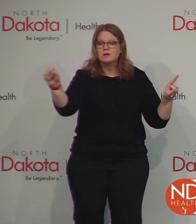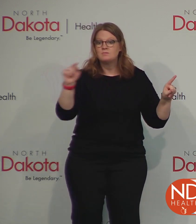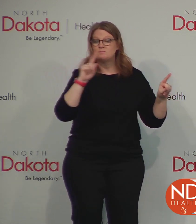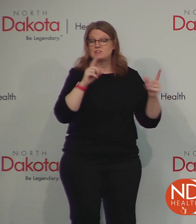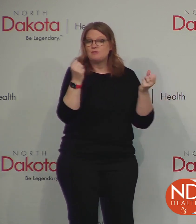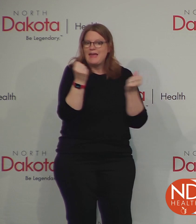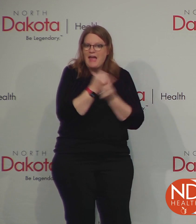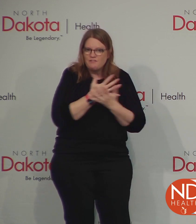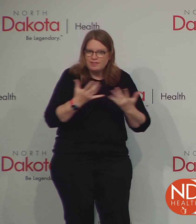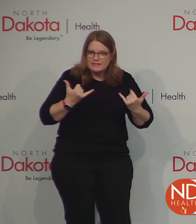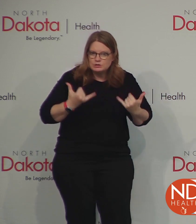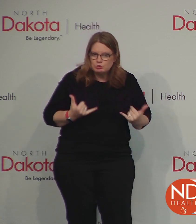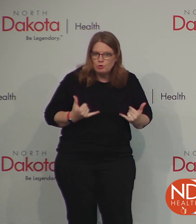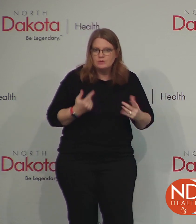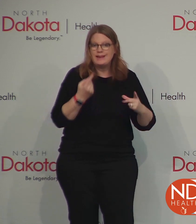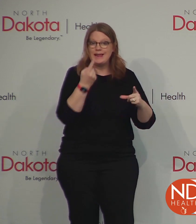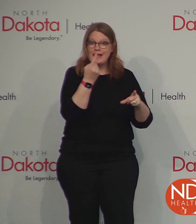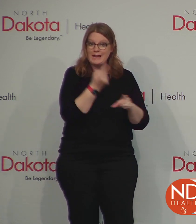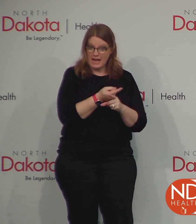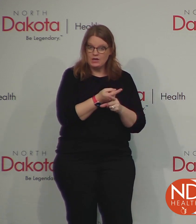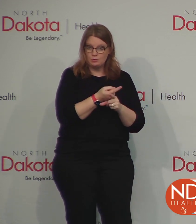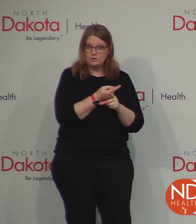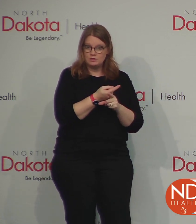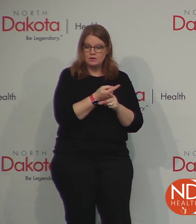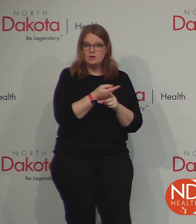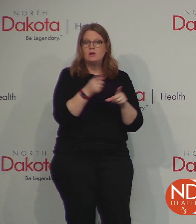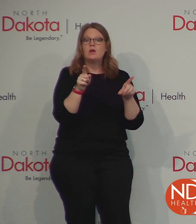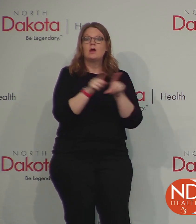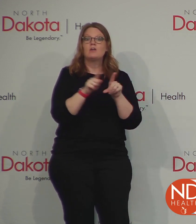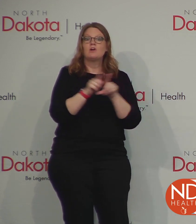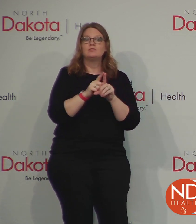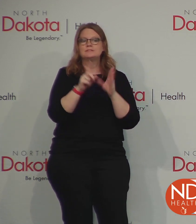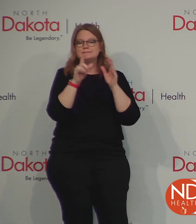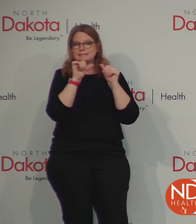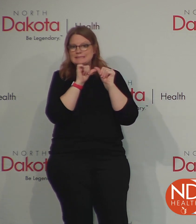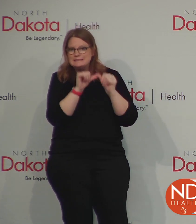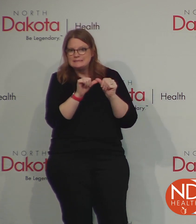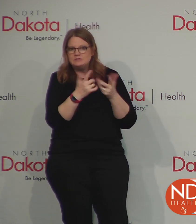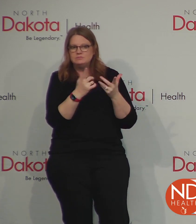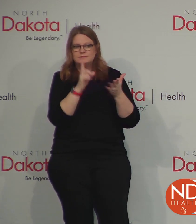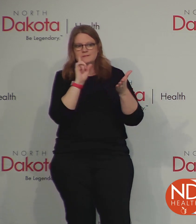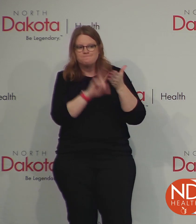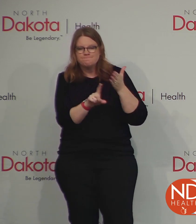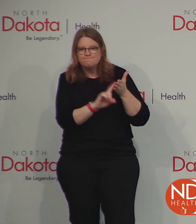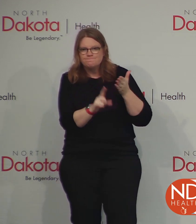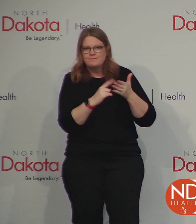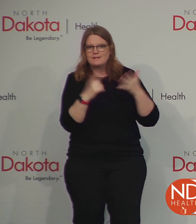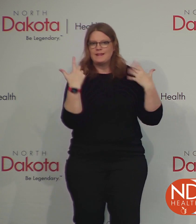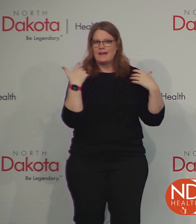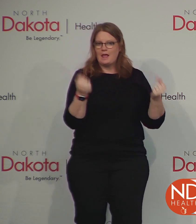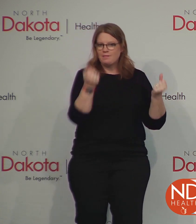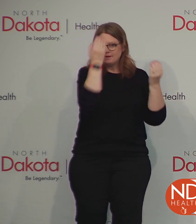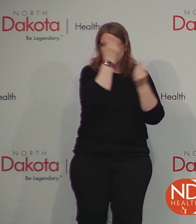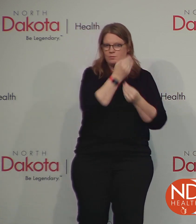date and accurate, and will continue to check the Health Information Network daily for hospitalization information.